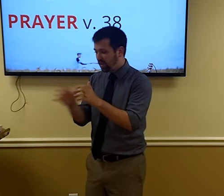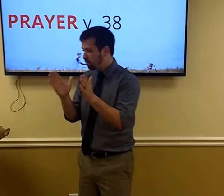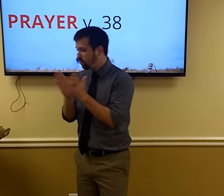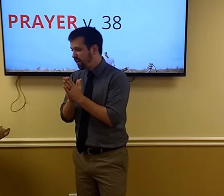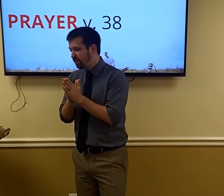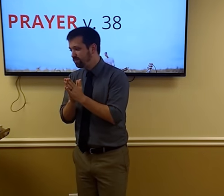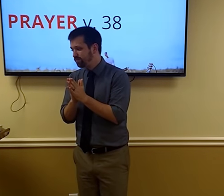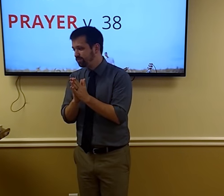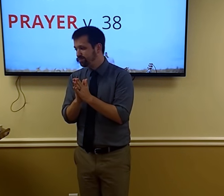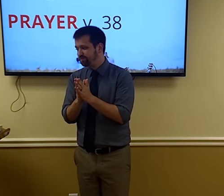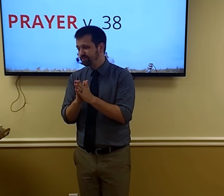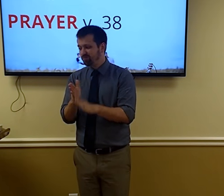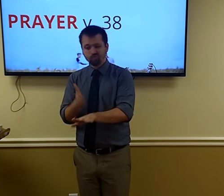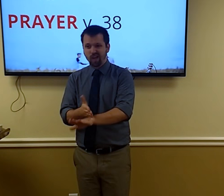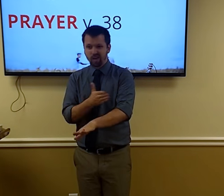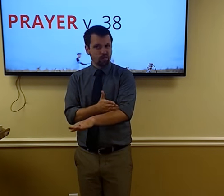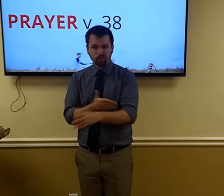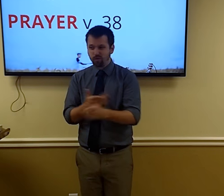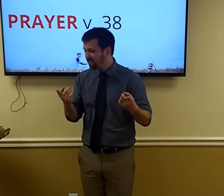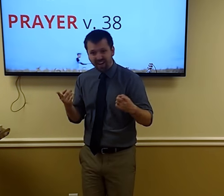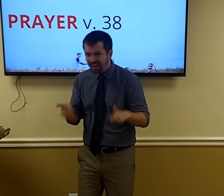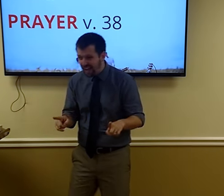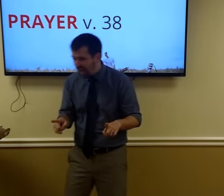Without prayer, not going to improve. It's not going to happen.